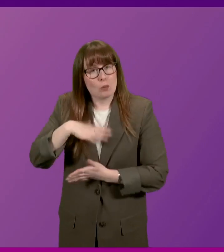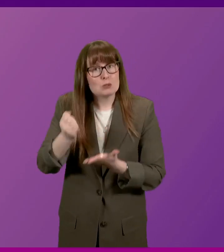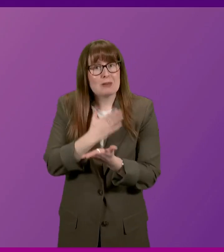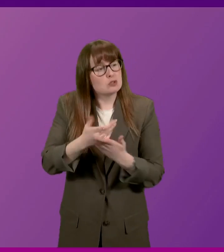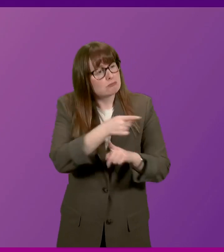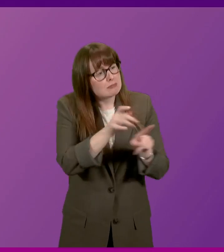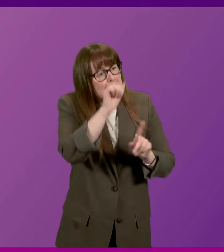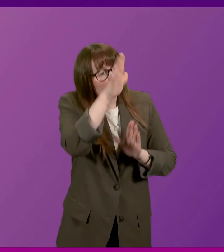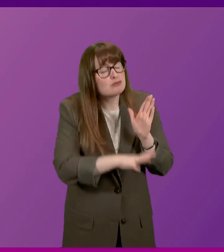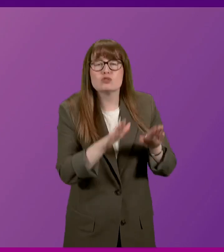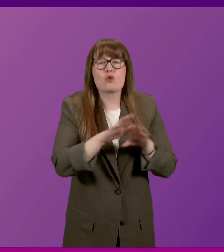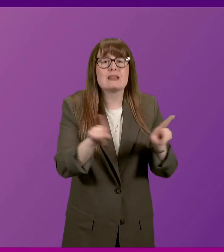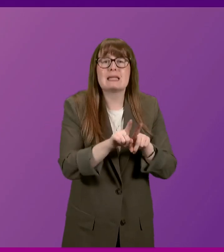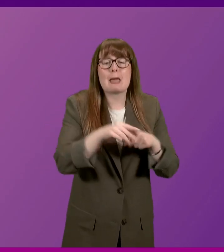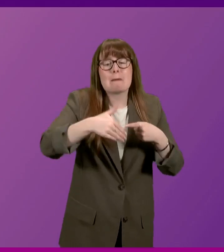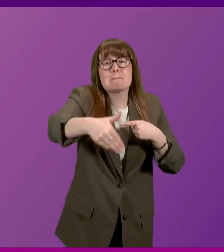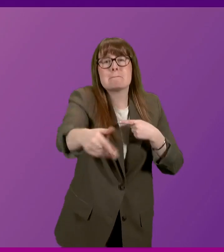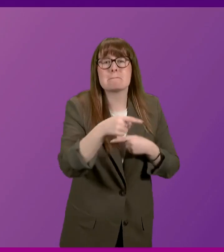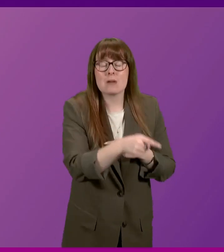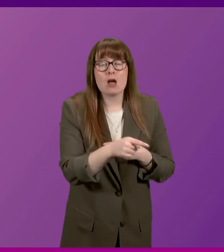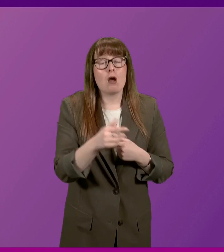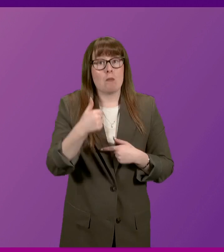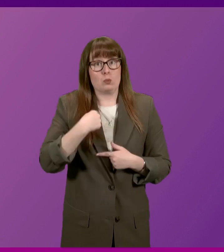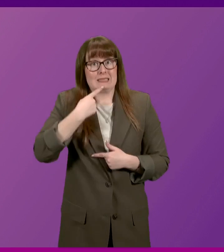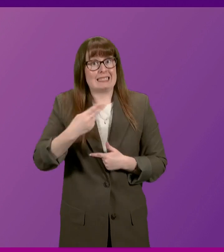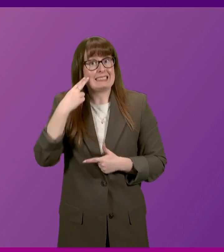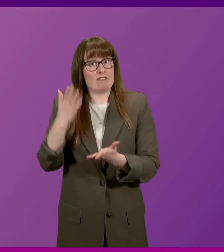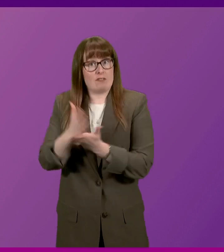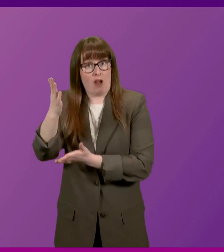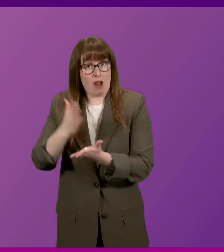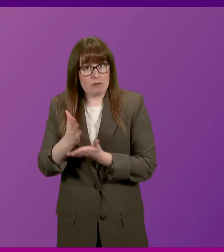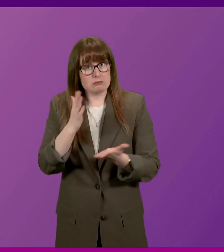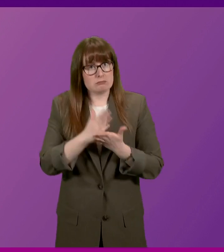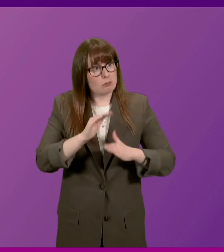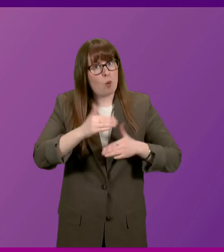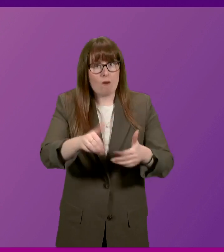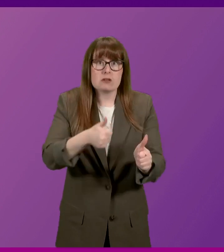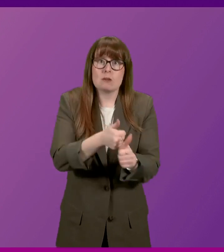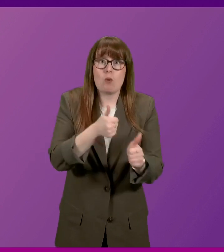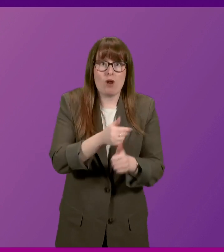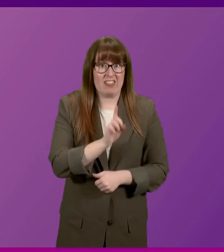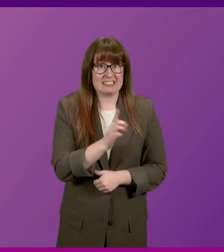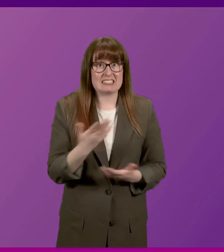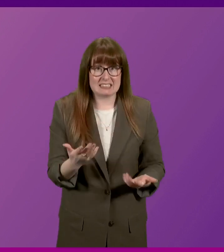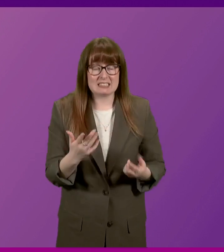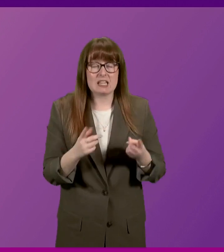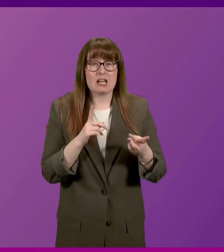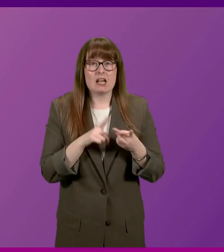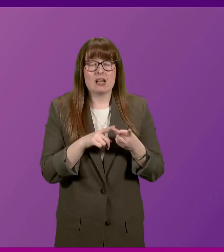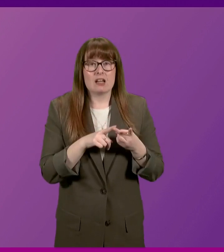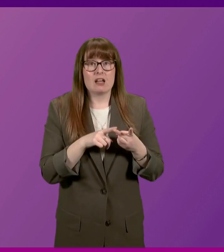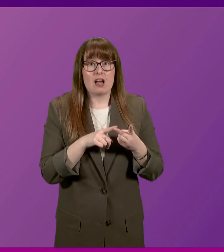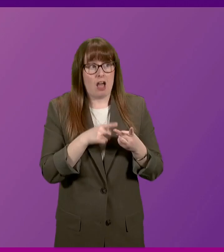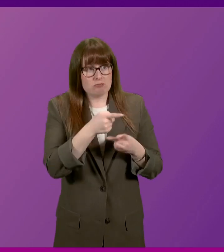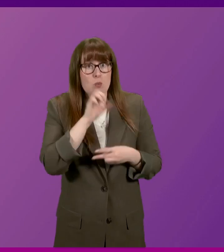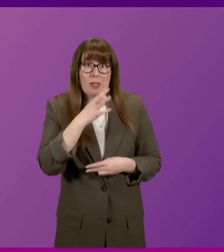big ask. What we prefer is that deaf victim survivors are being offering support first and foremost, and that should and that they